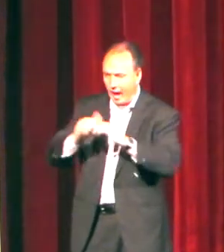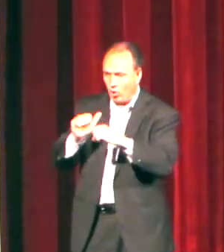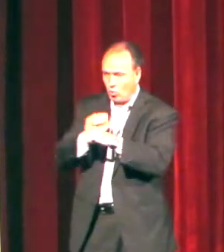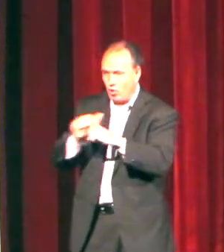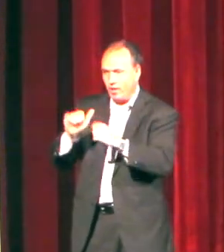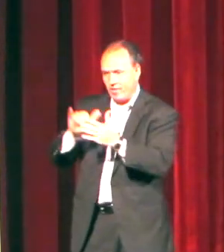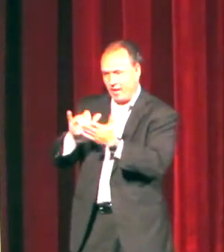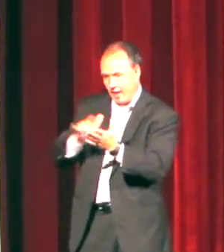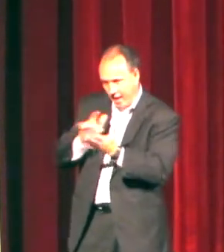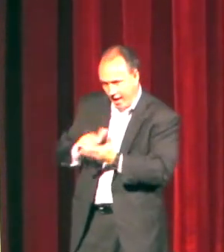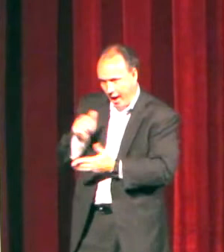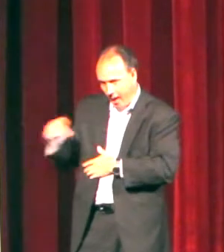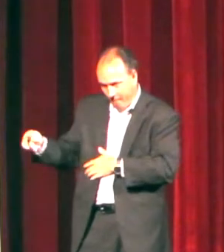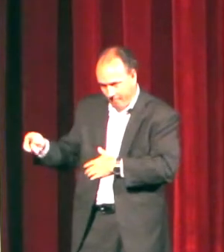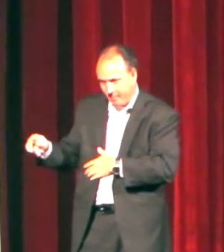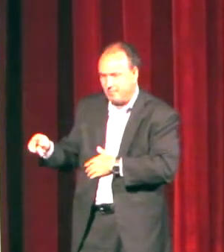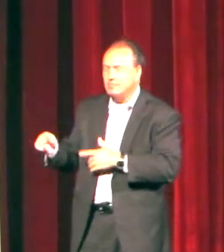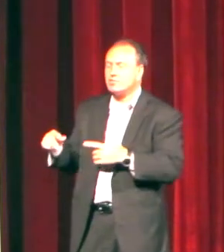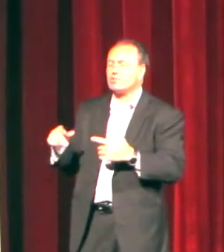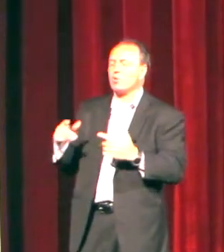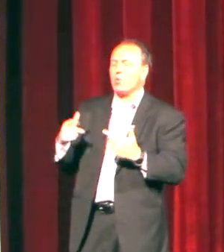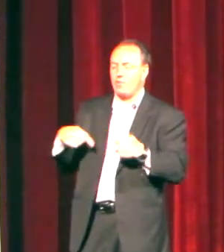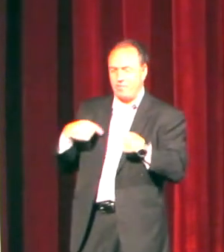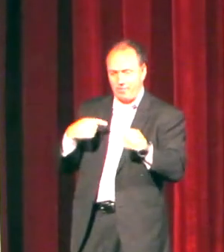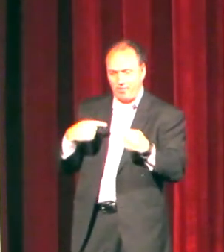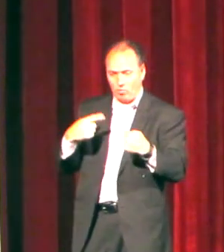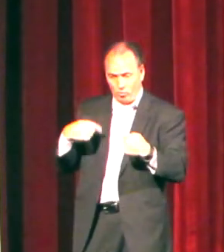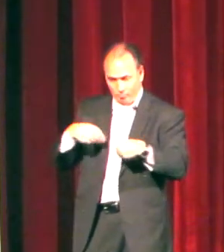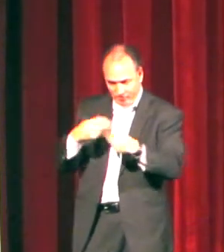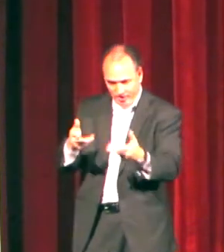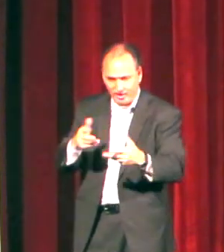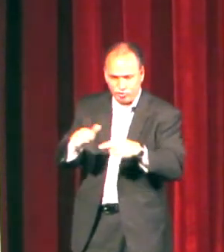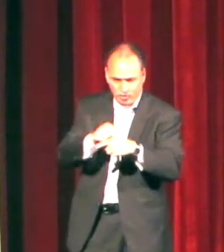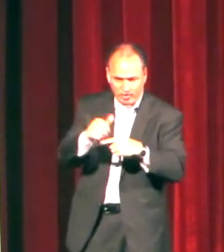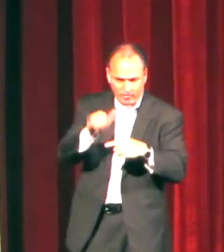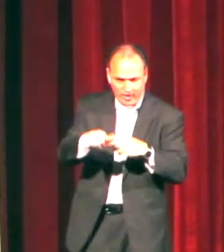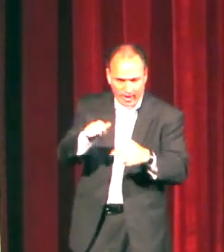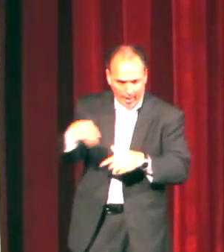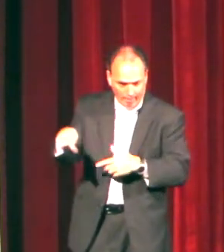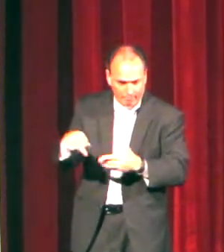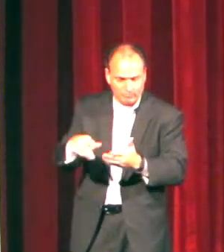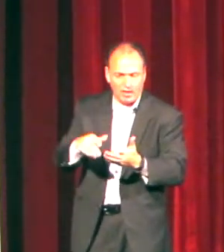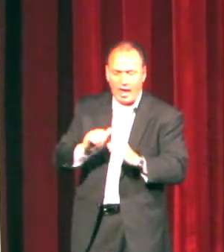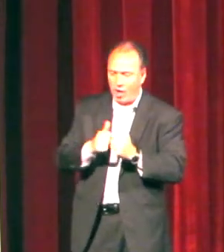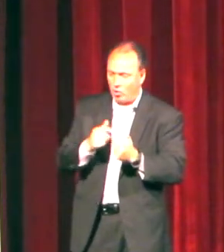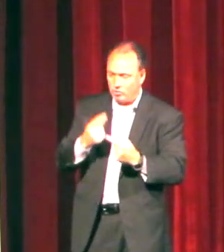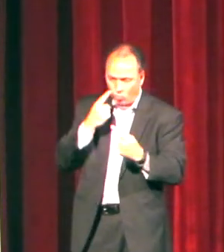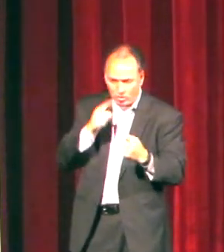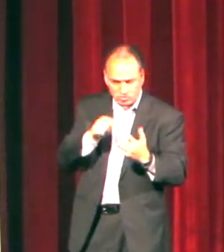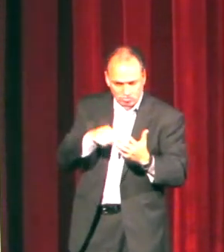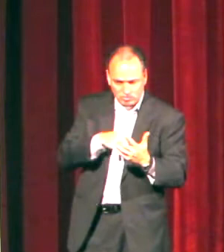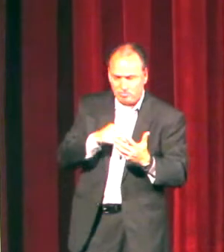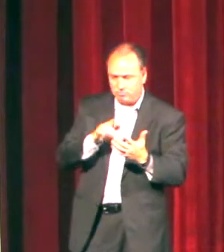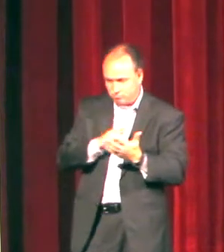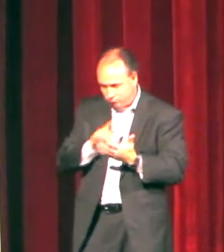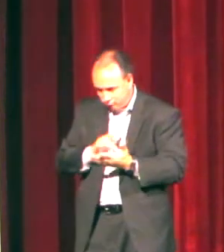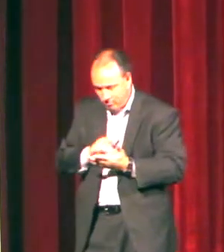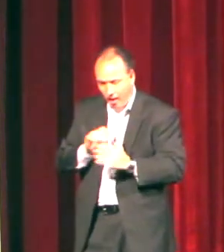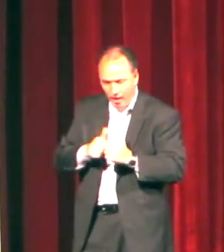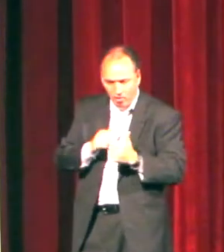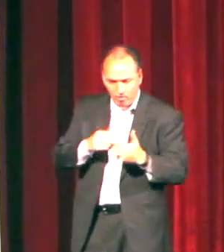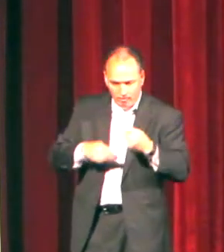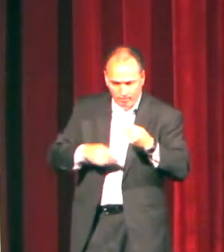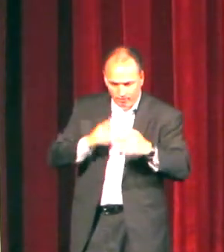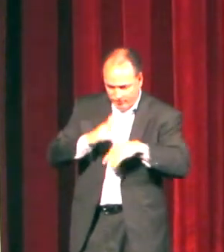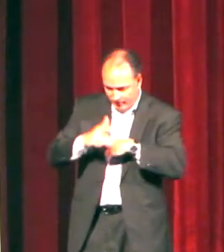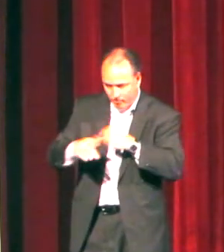that Navigate Prepared app. So they received training on that, how it works, the features and the options that they have available to them through